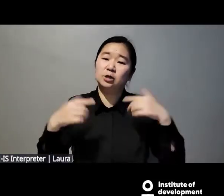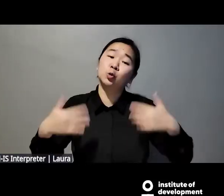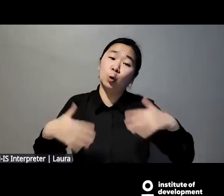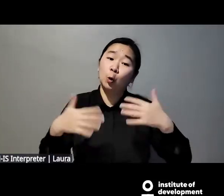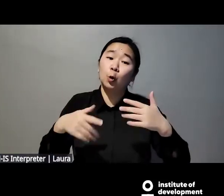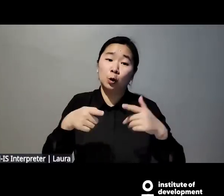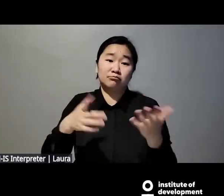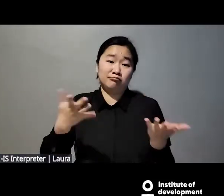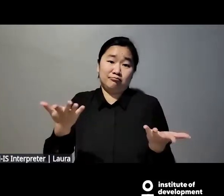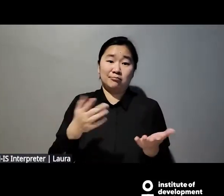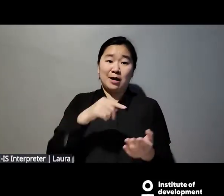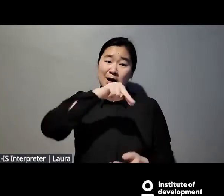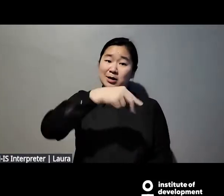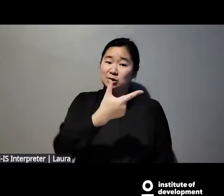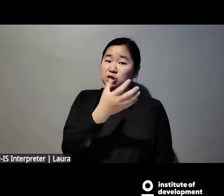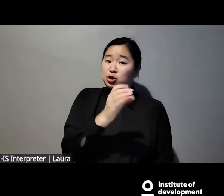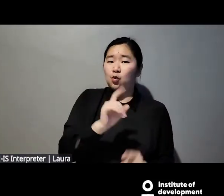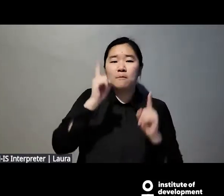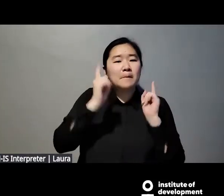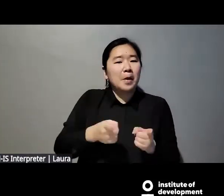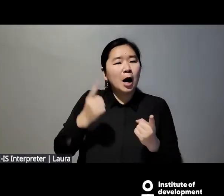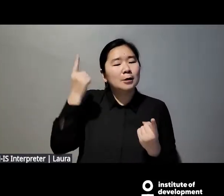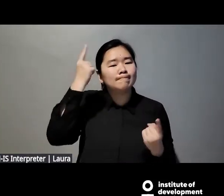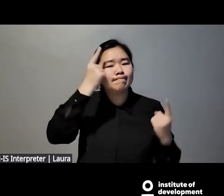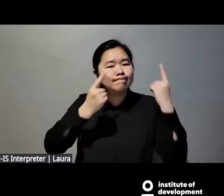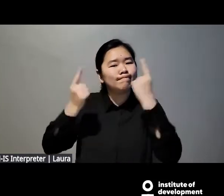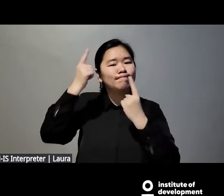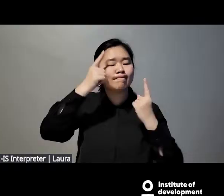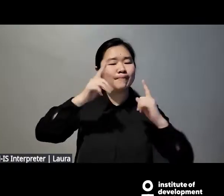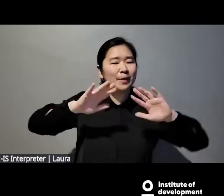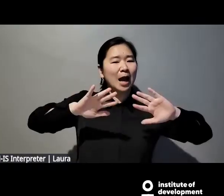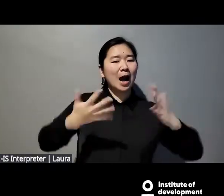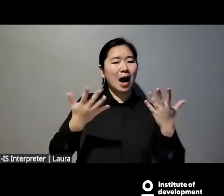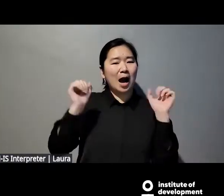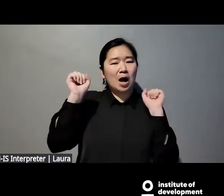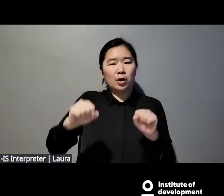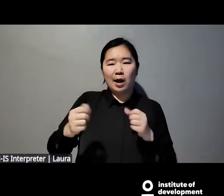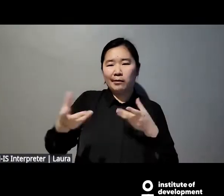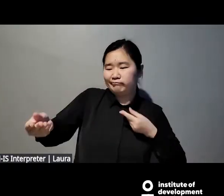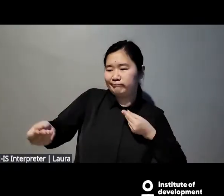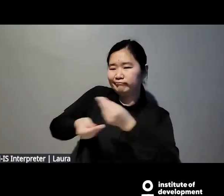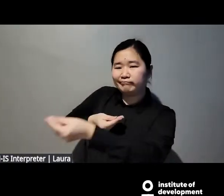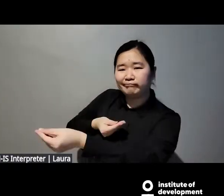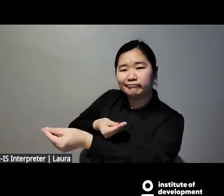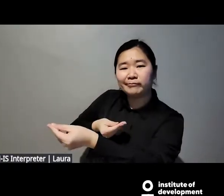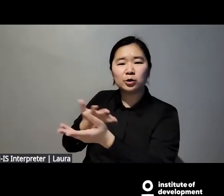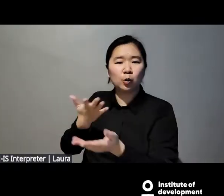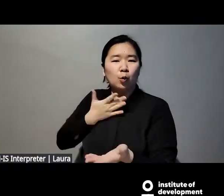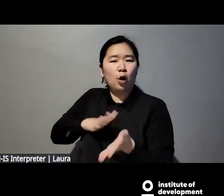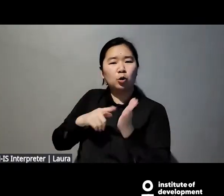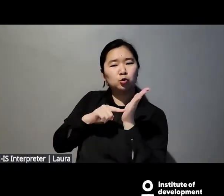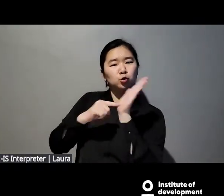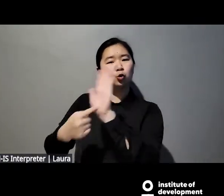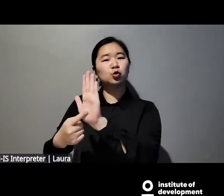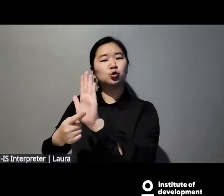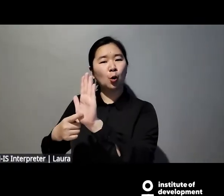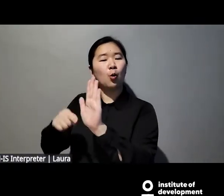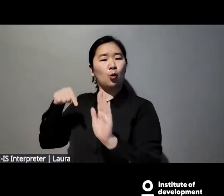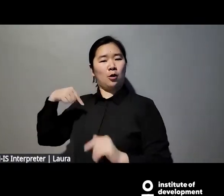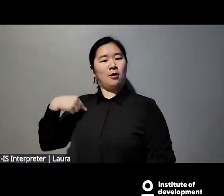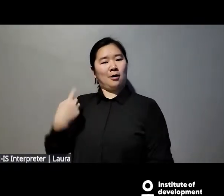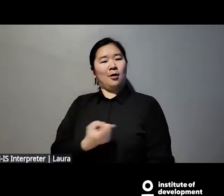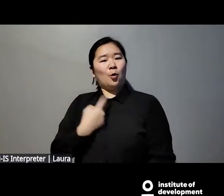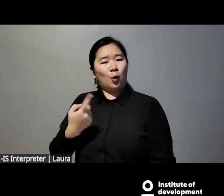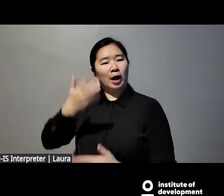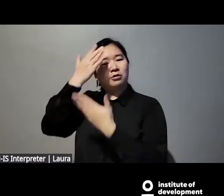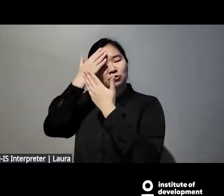INGO workers, and they also need to be protected from burnout so they can continue to contribute to the